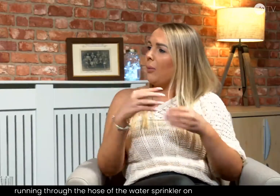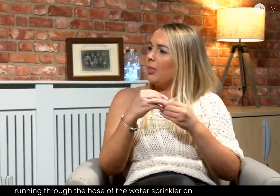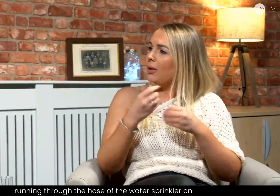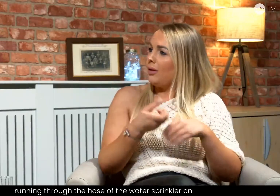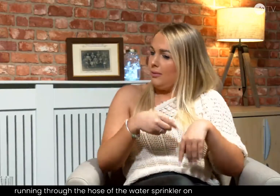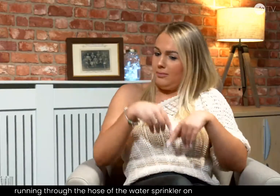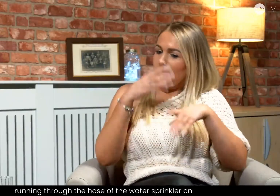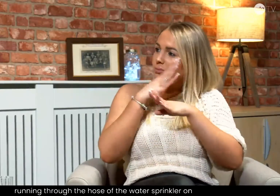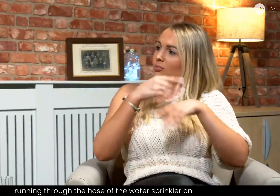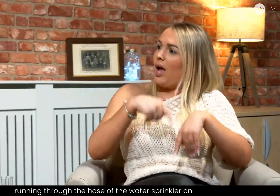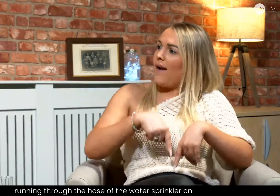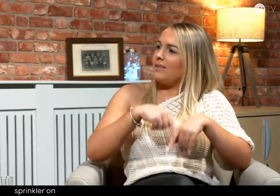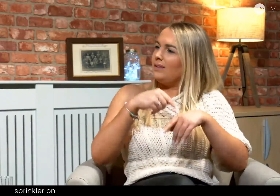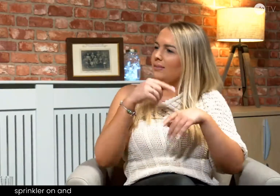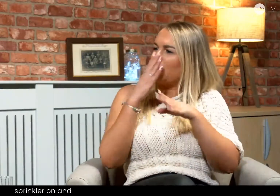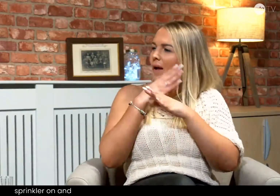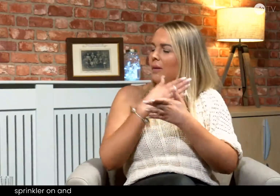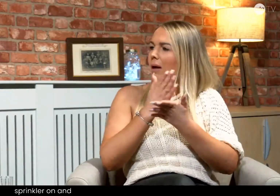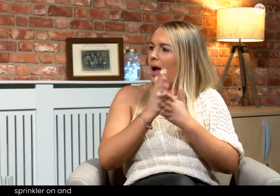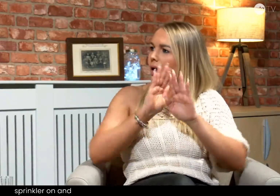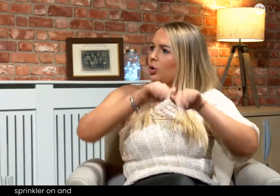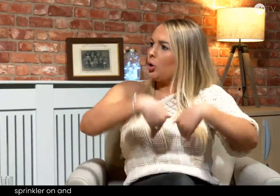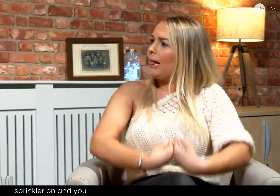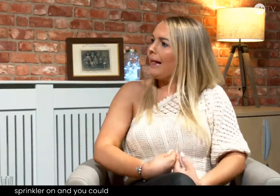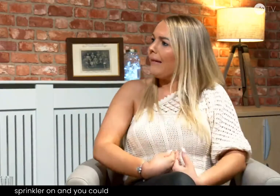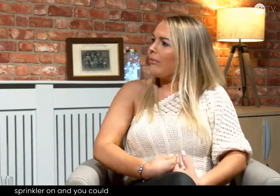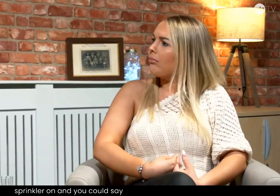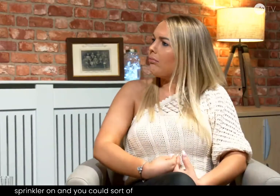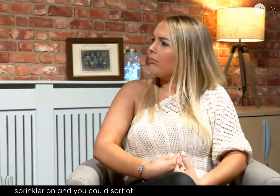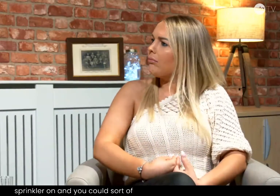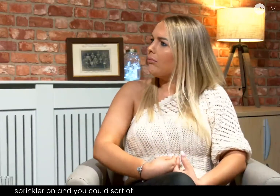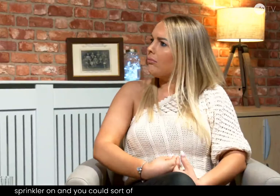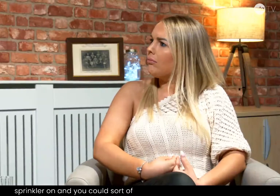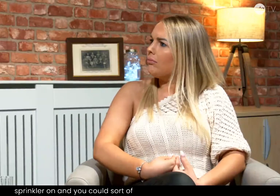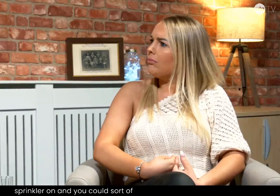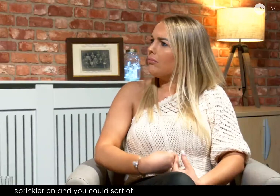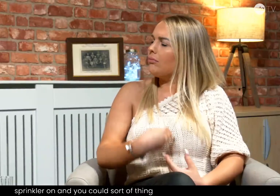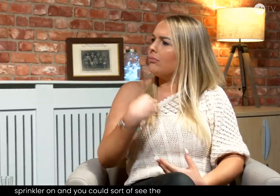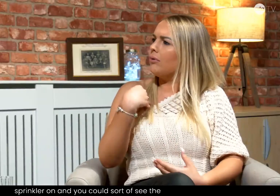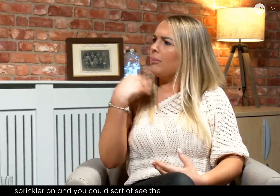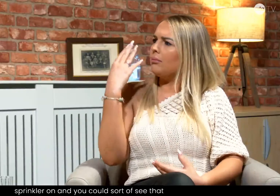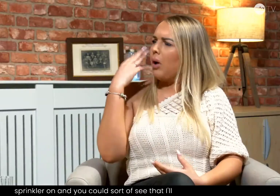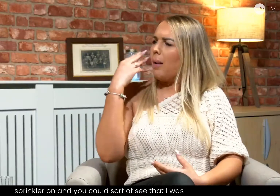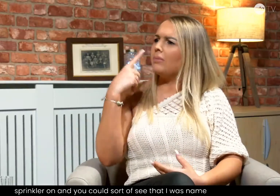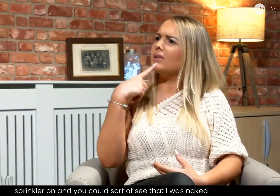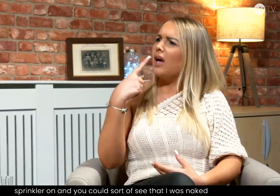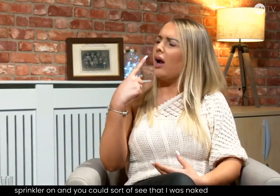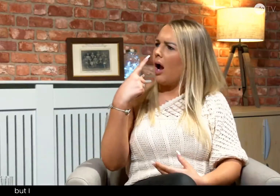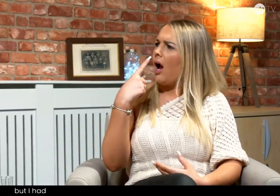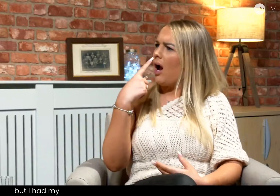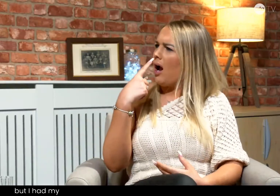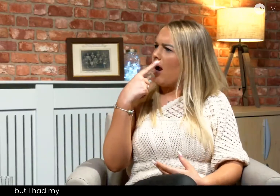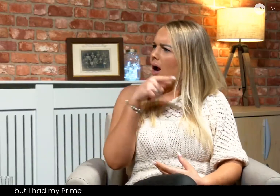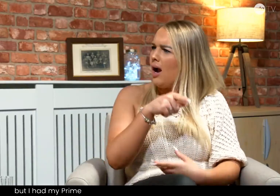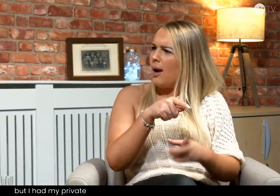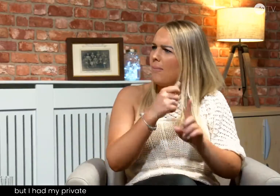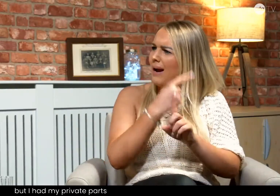And you could sort of see that I was naked, but I had my private parts sort of hidden. I tucked them between my legs,